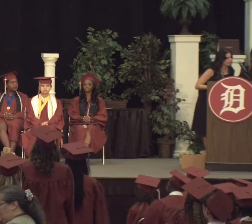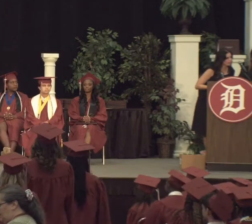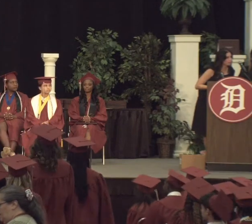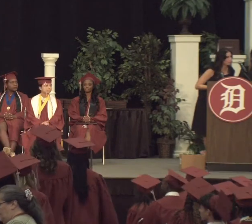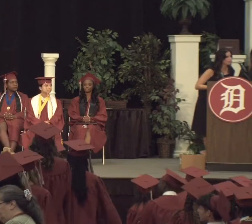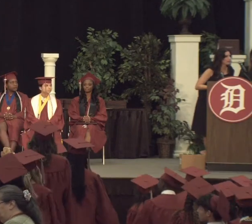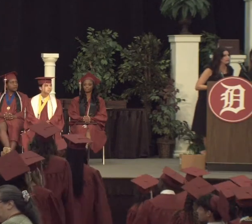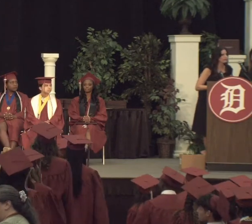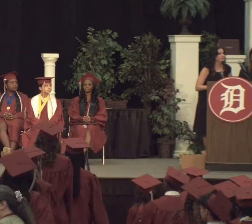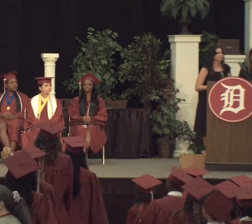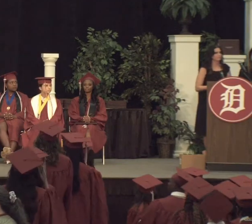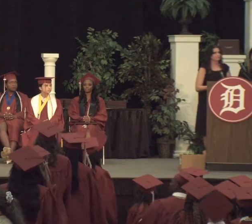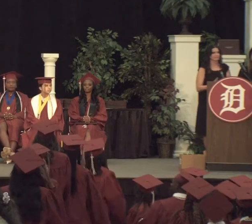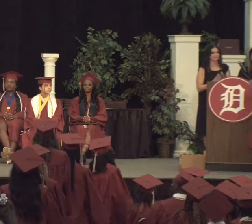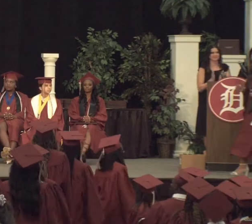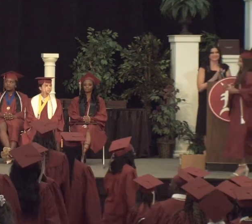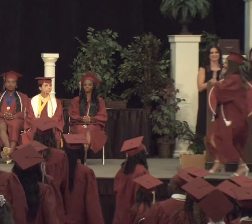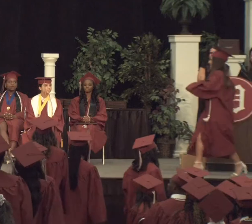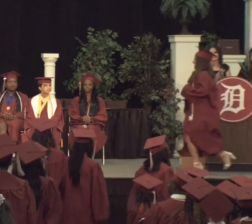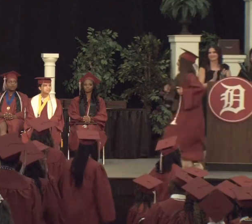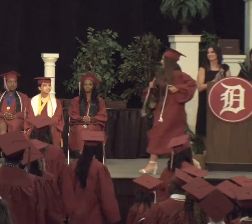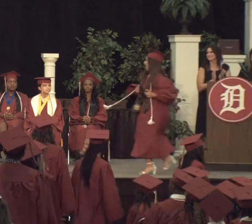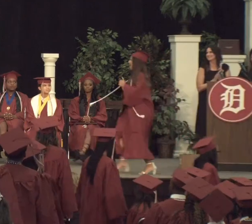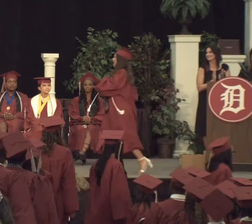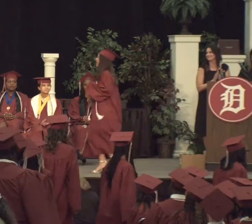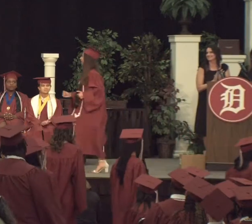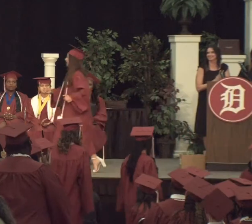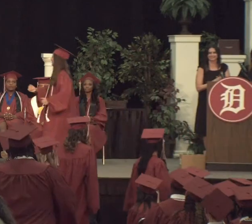Samantha Booker Cum Laude.